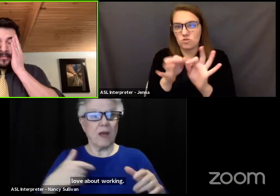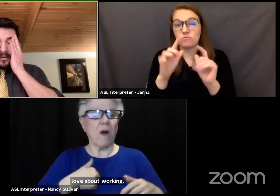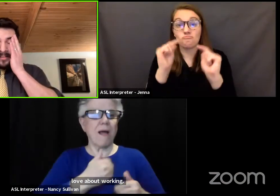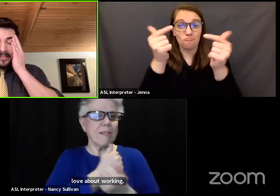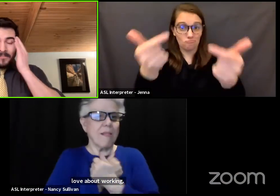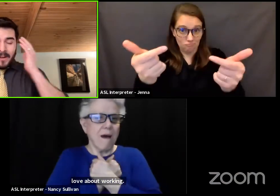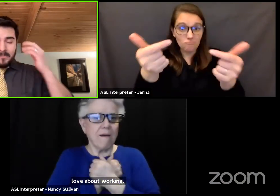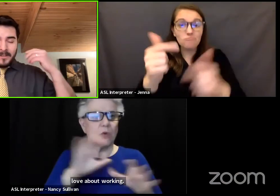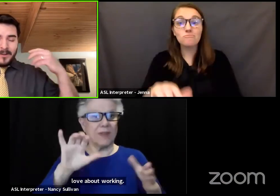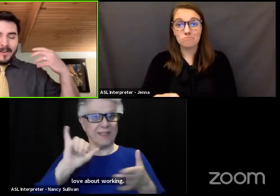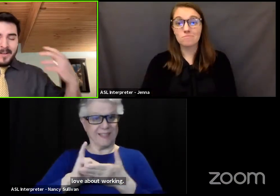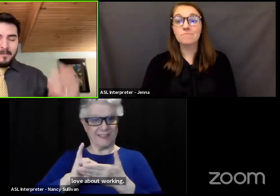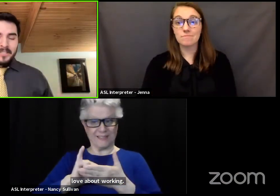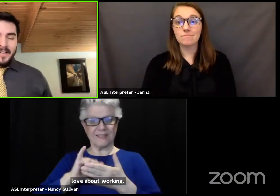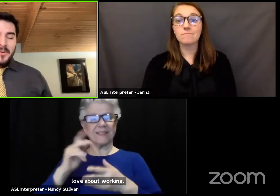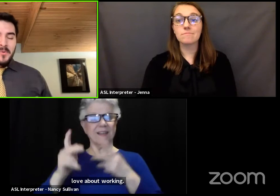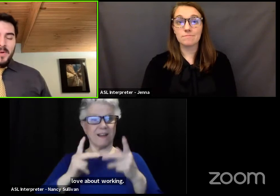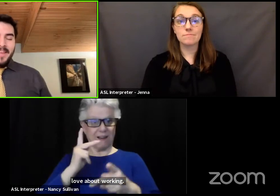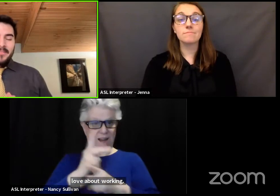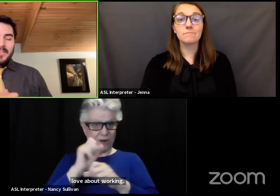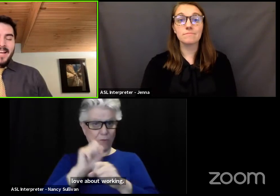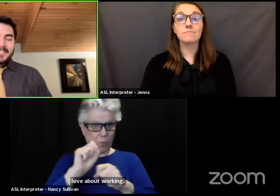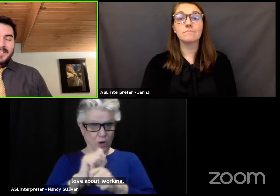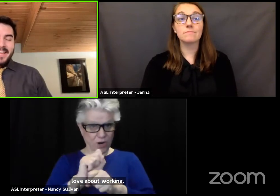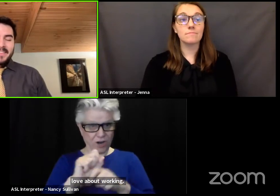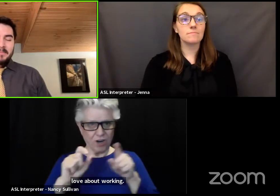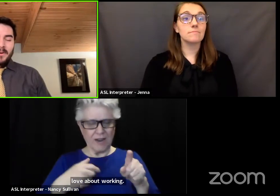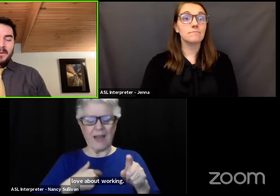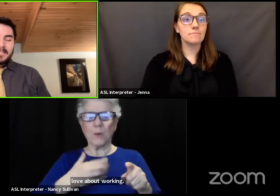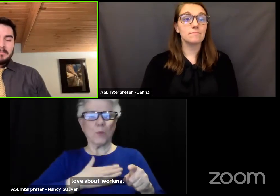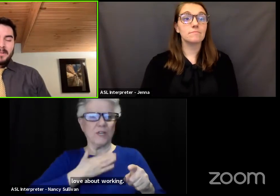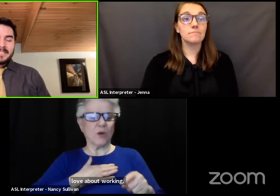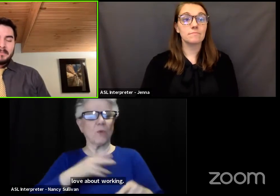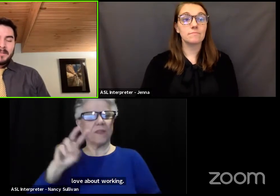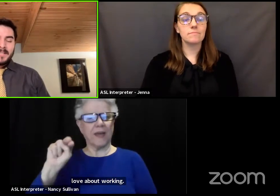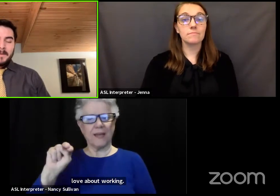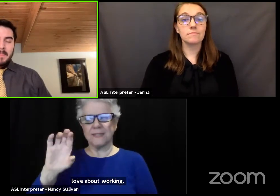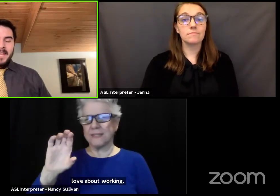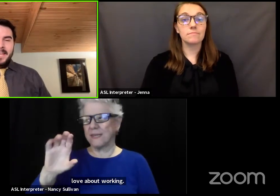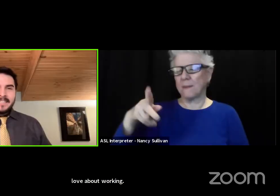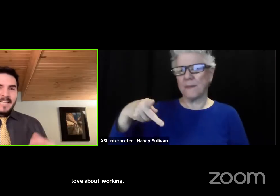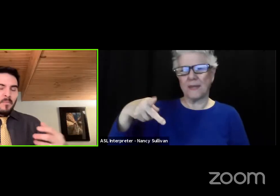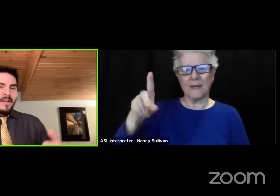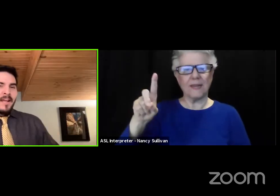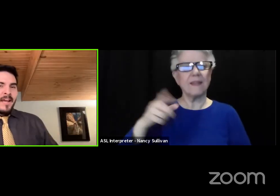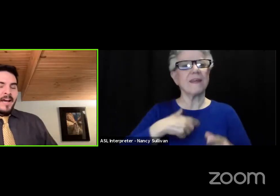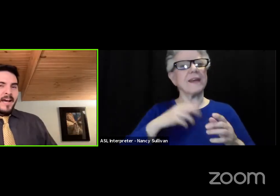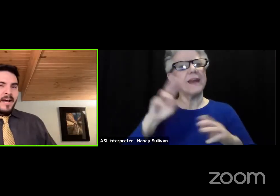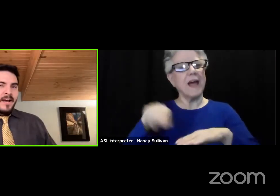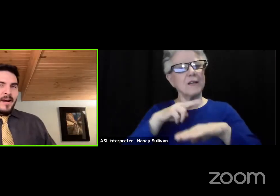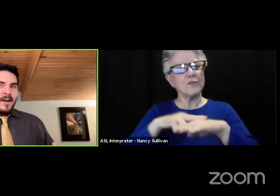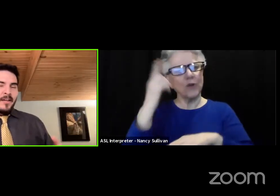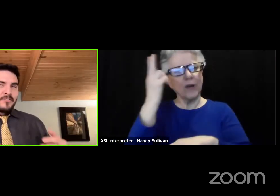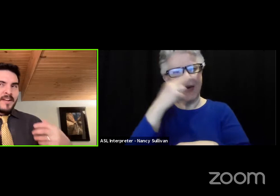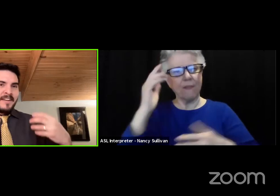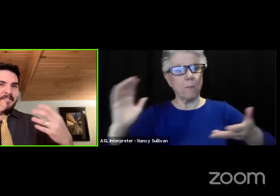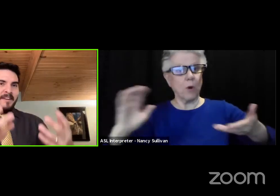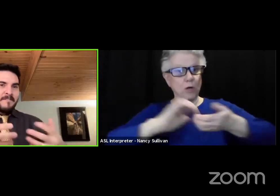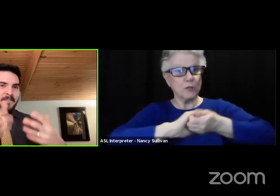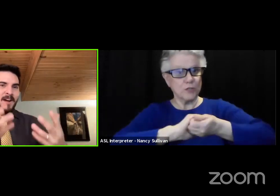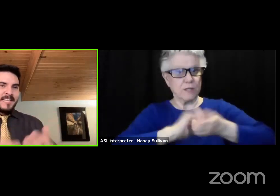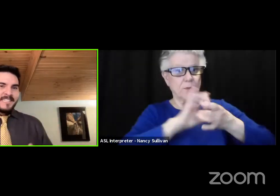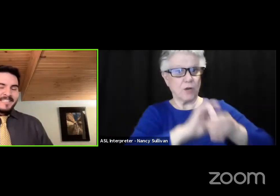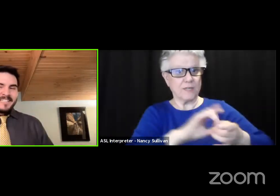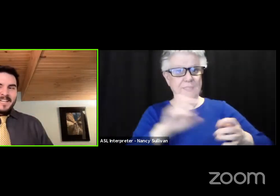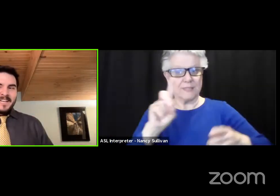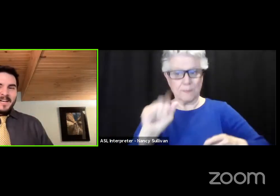especially one of the things I've come to learn and appreciate in a new way through the National Catholic Partnership on Disability, is that when a certain kind of